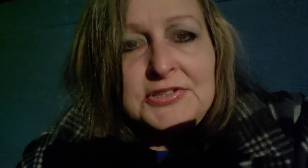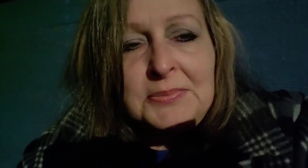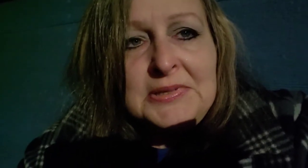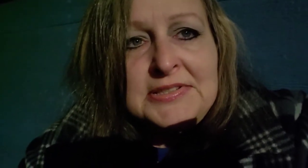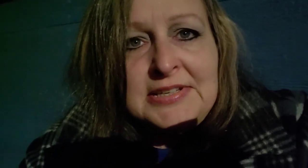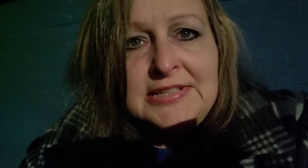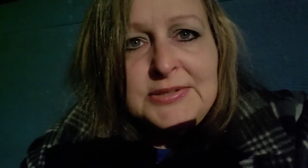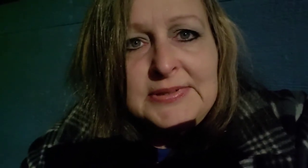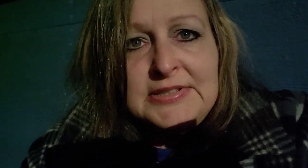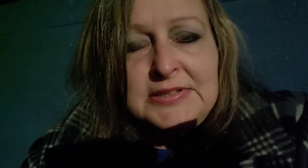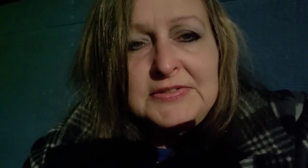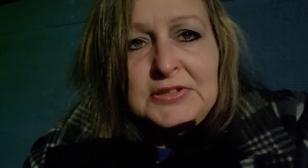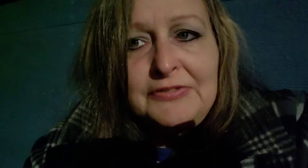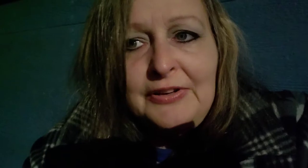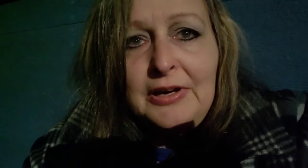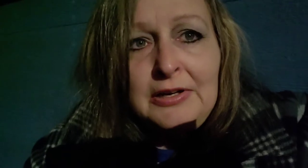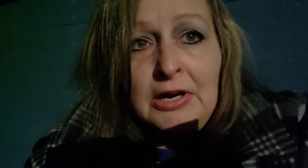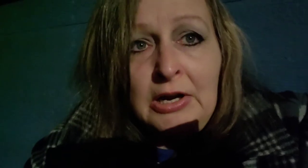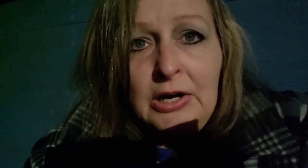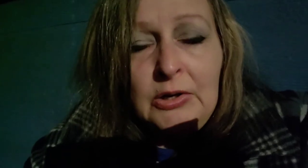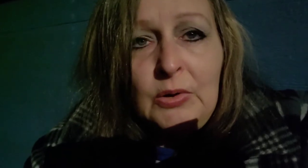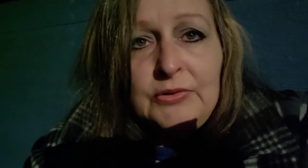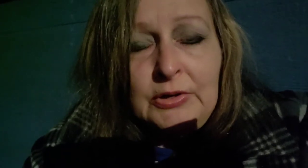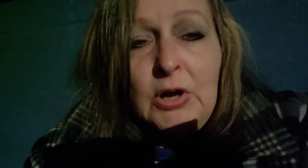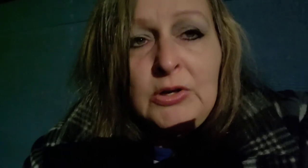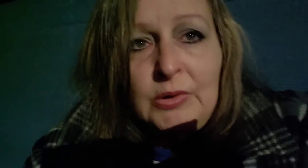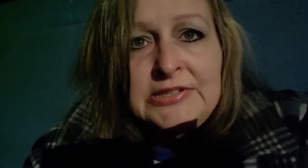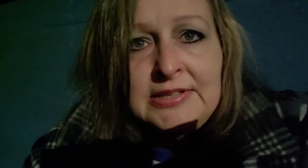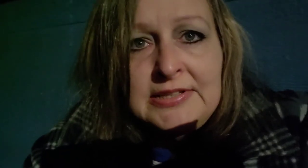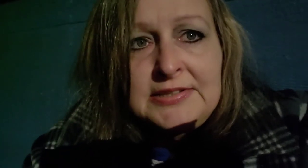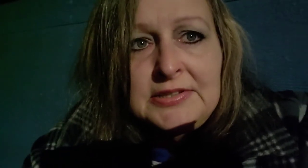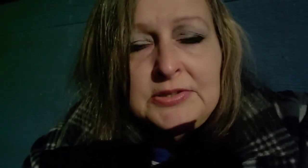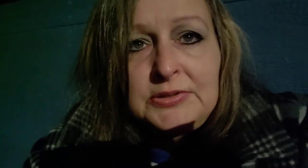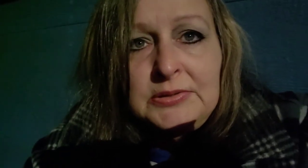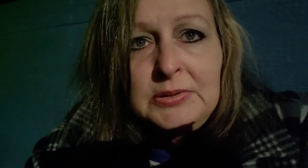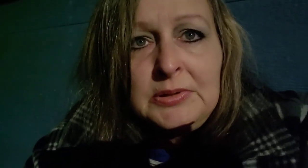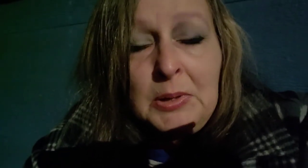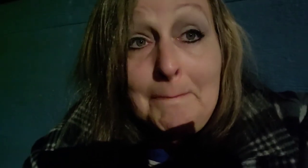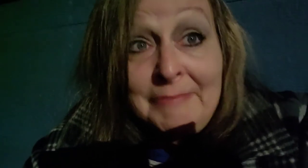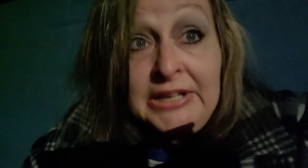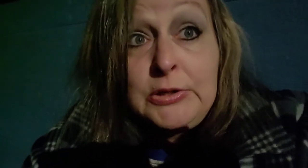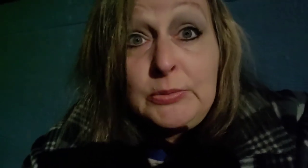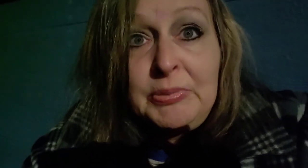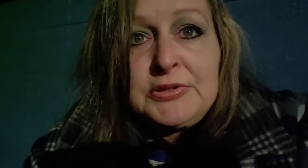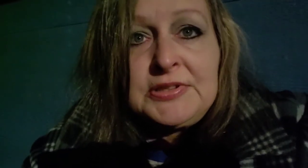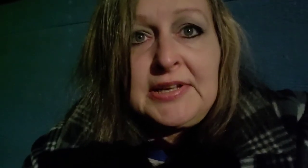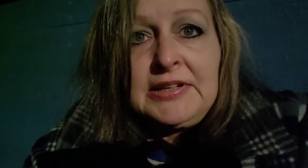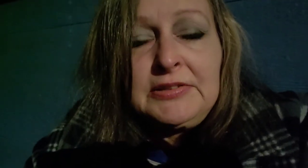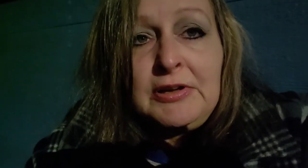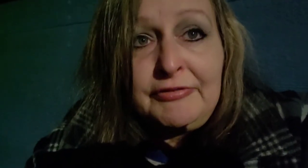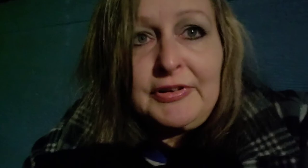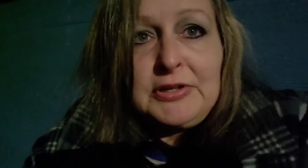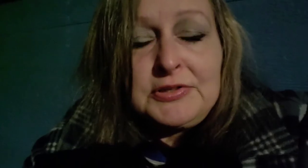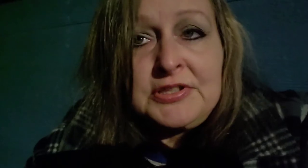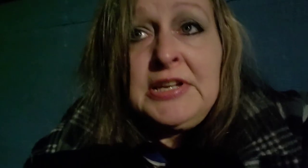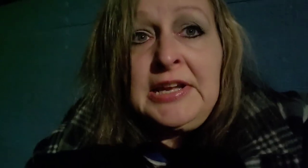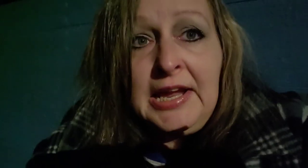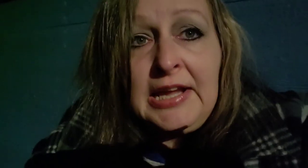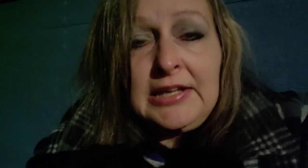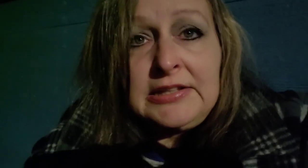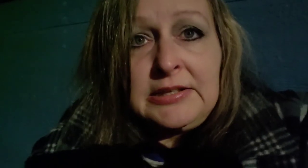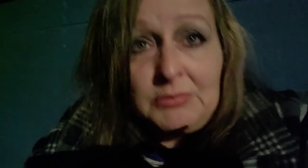but the shipments that he's received so far, they're all going to the essential medical personnel